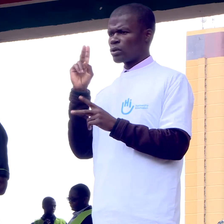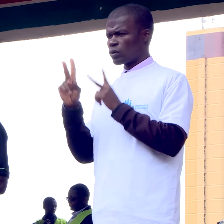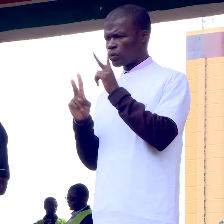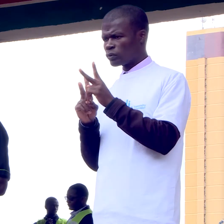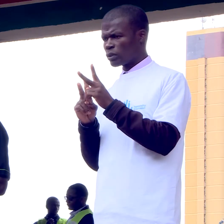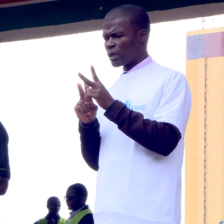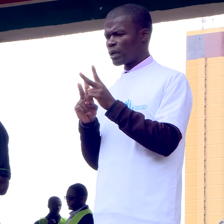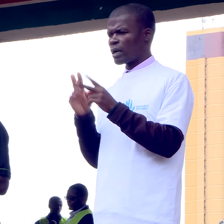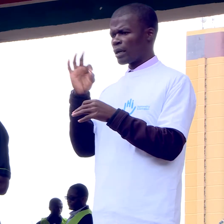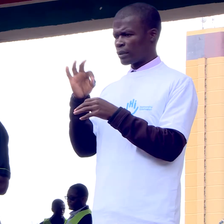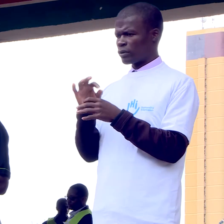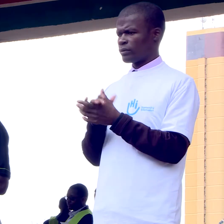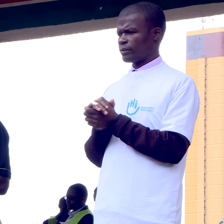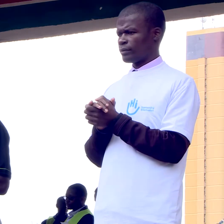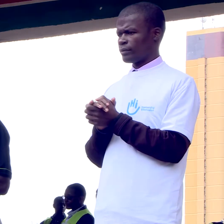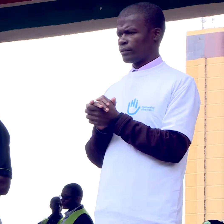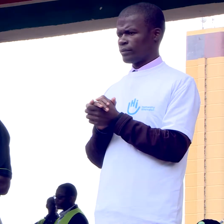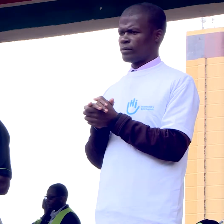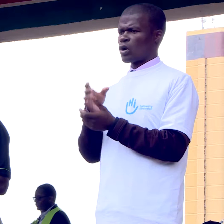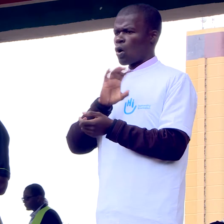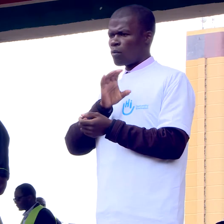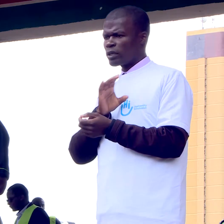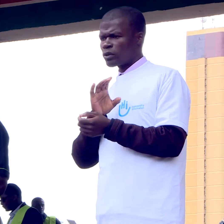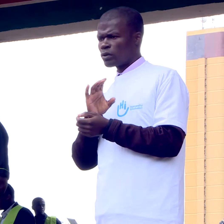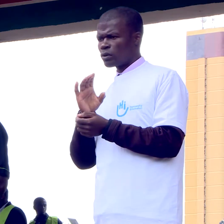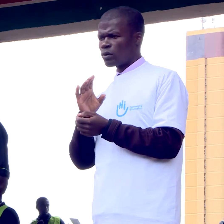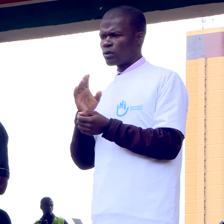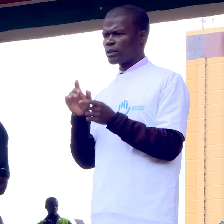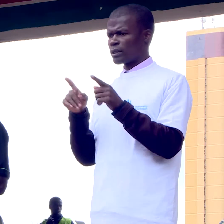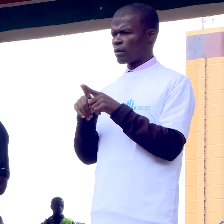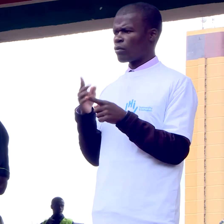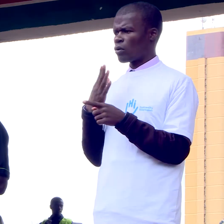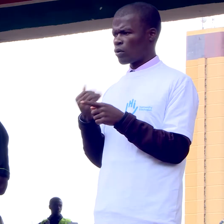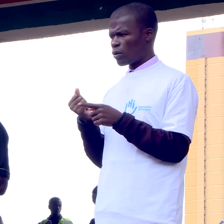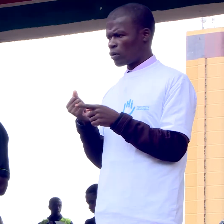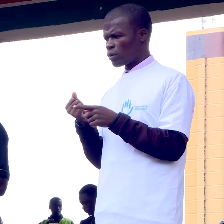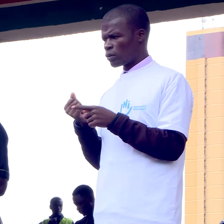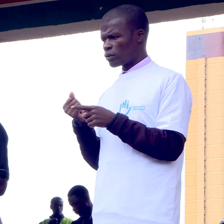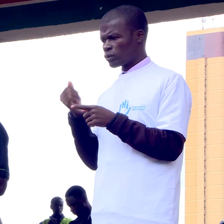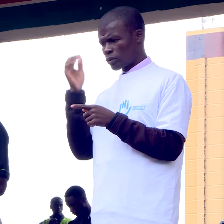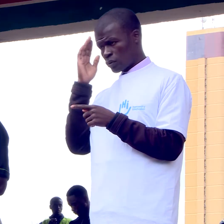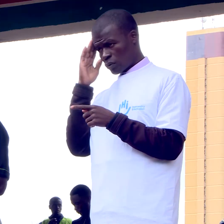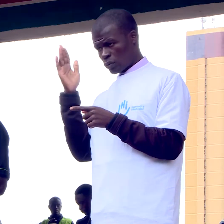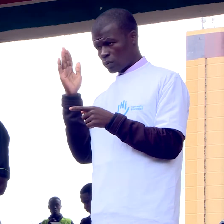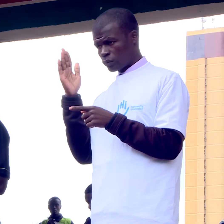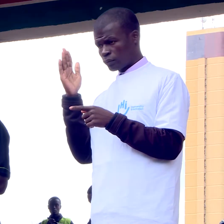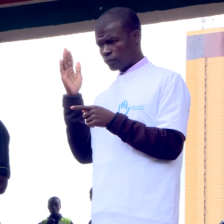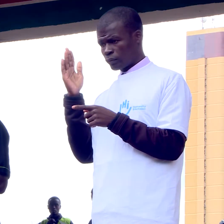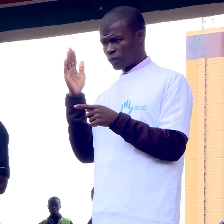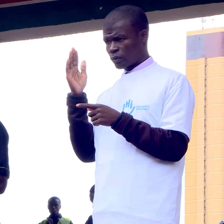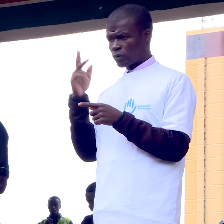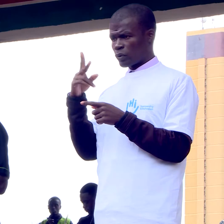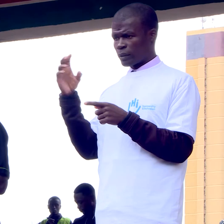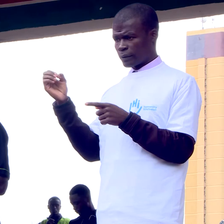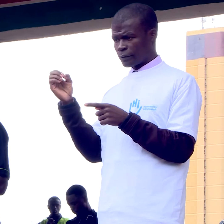Apart from the foregoing, the Commission is concerned about the high cost of elections, and this we experienced in 2017.